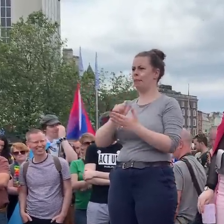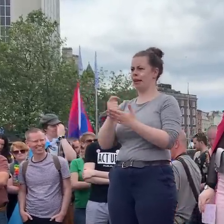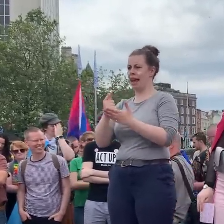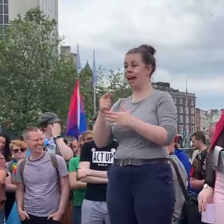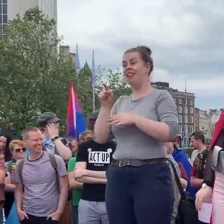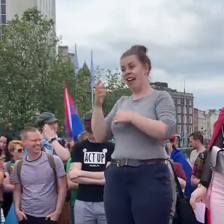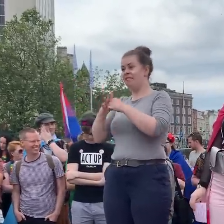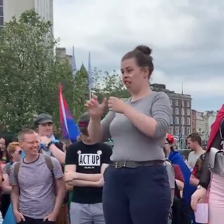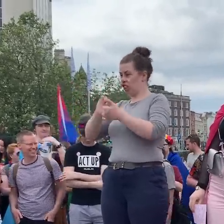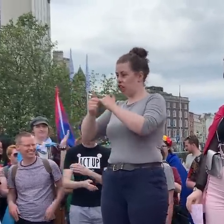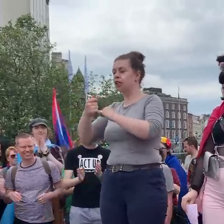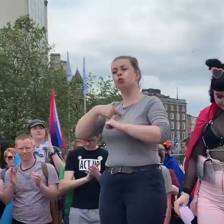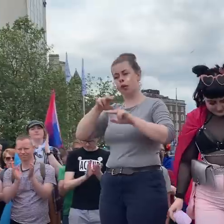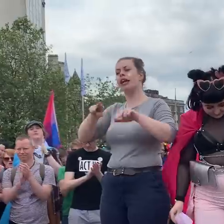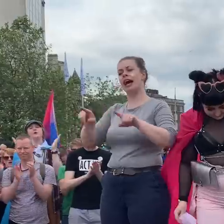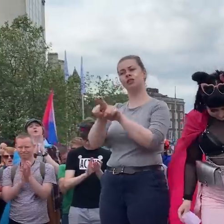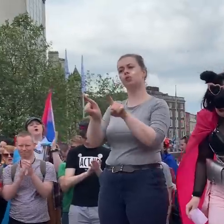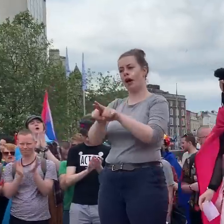so can we.